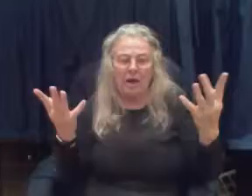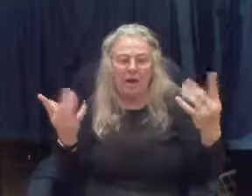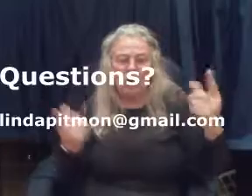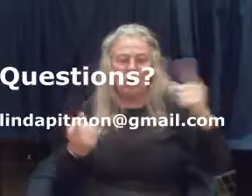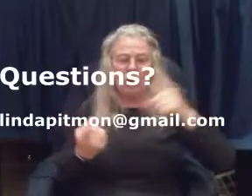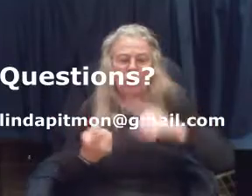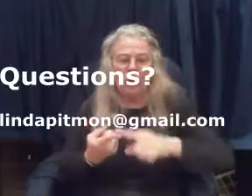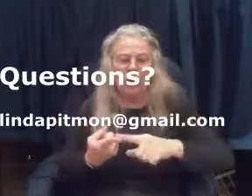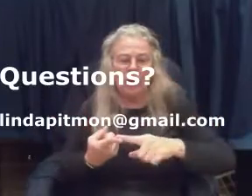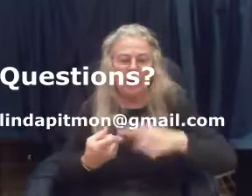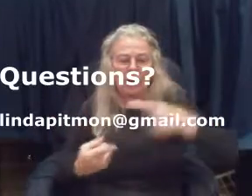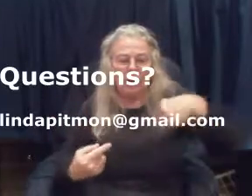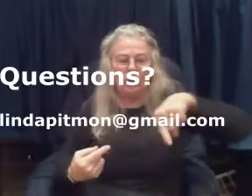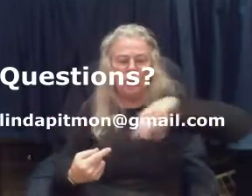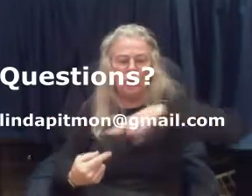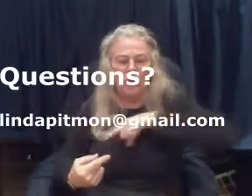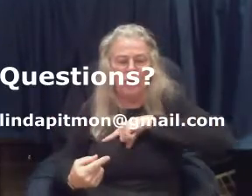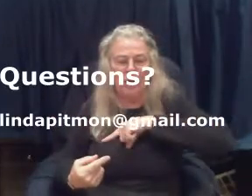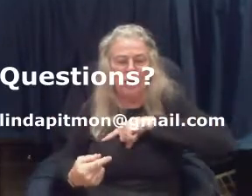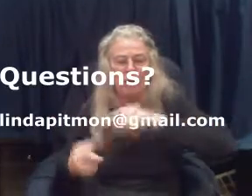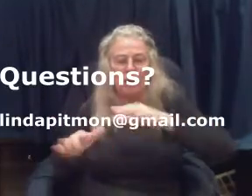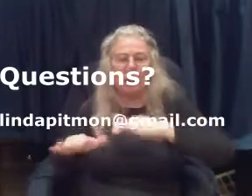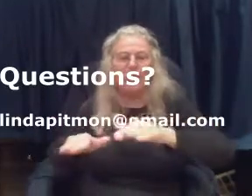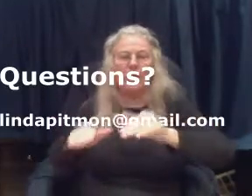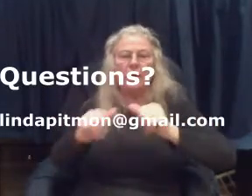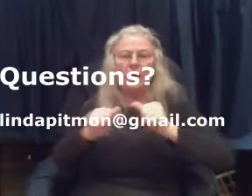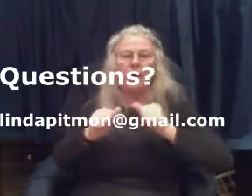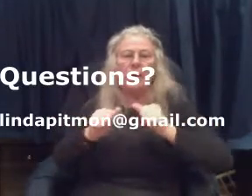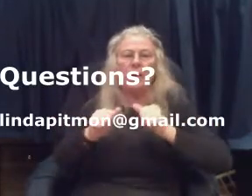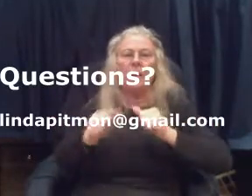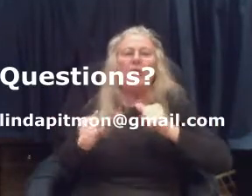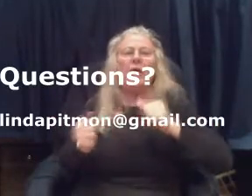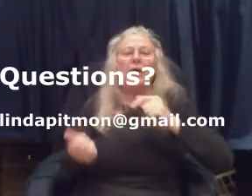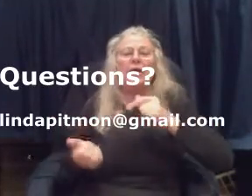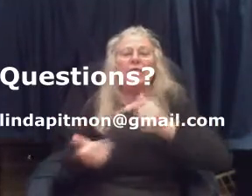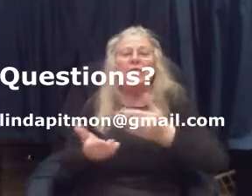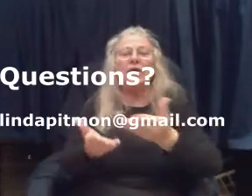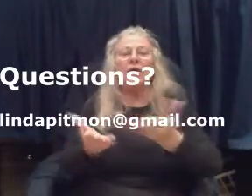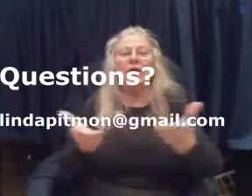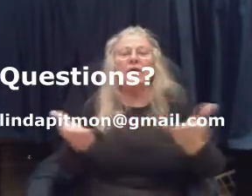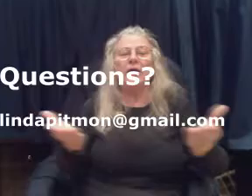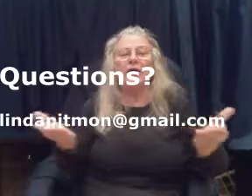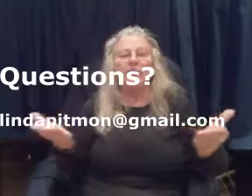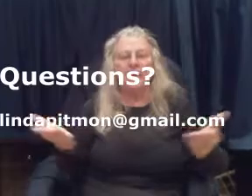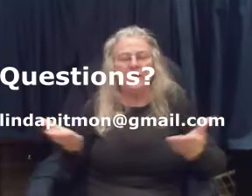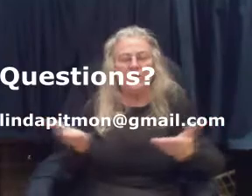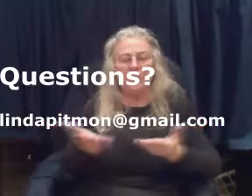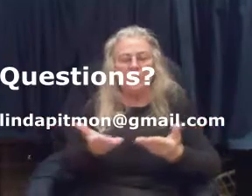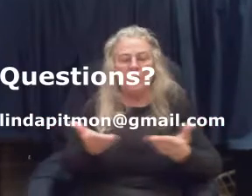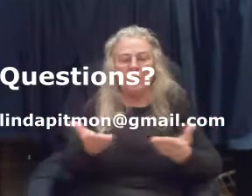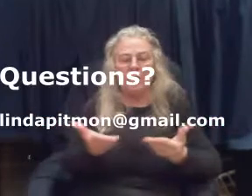revived when we leave this place.